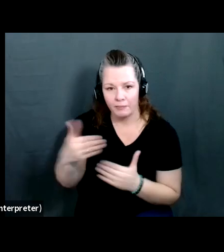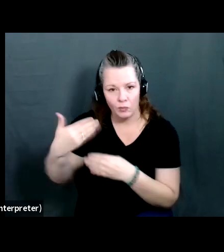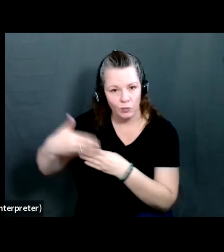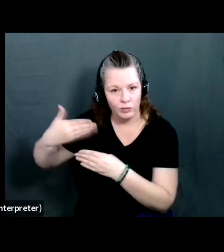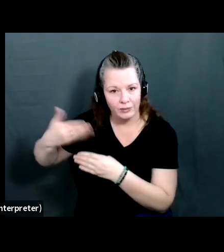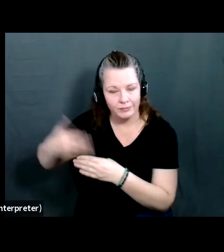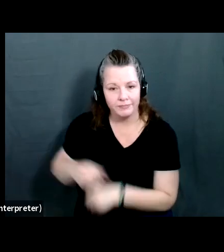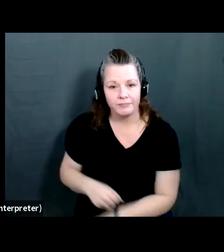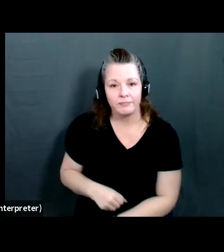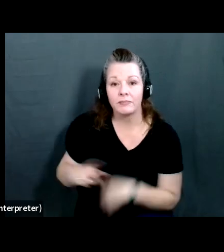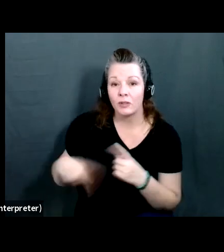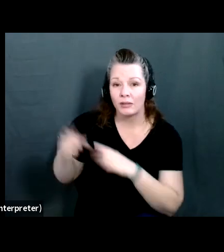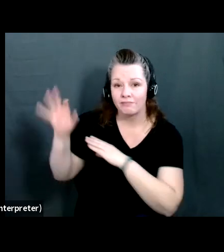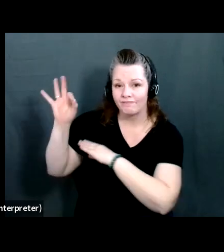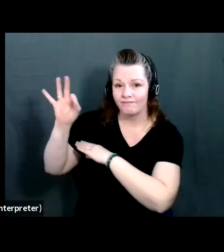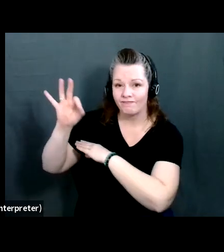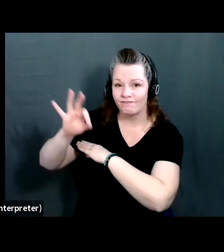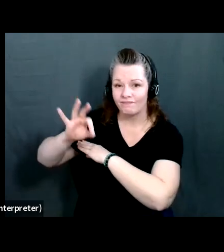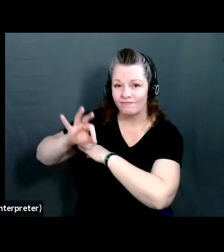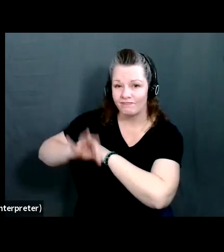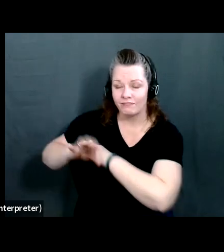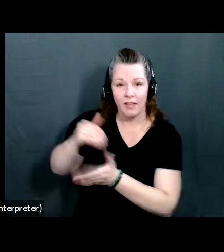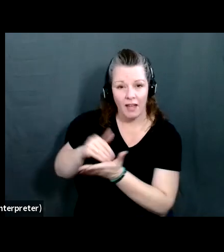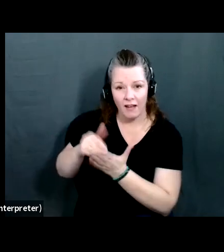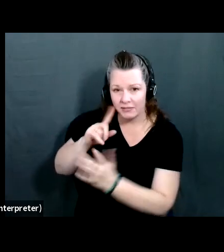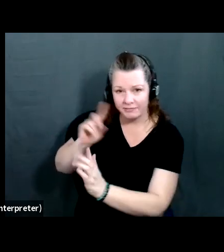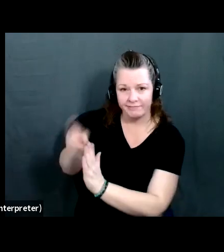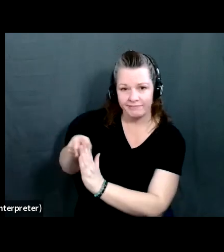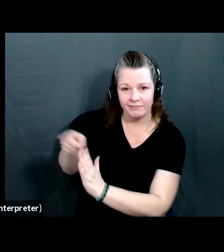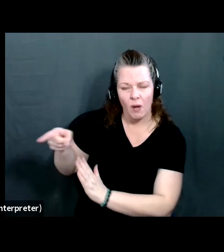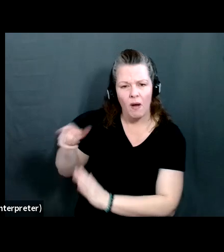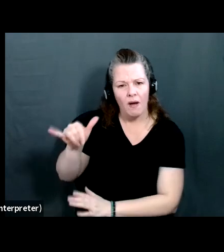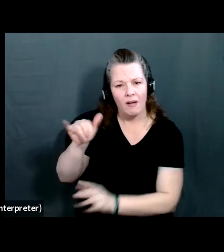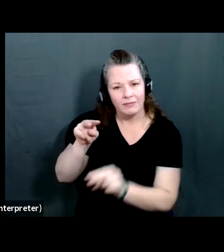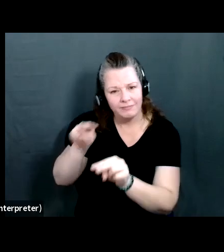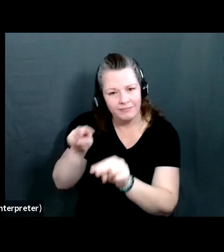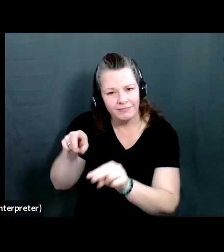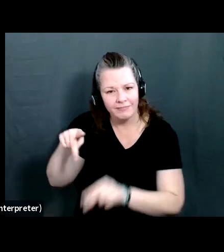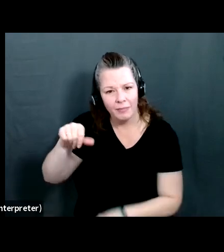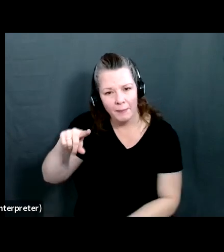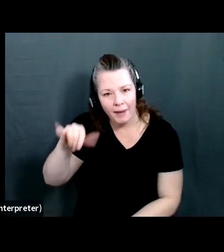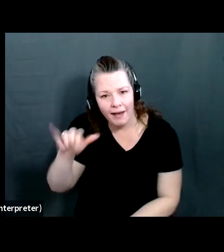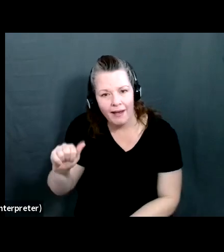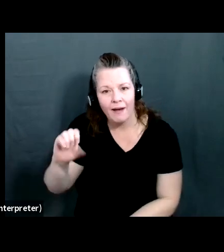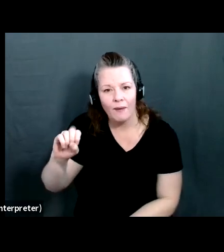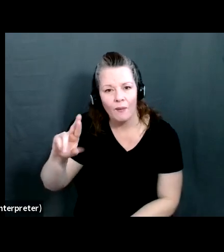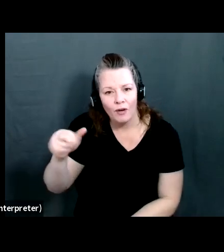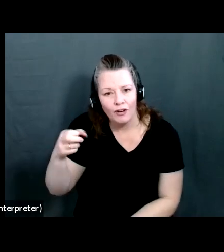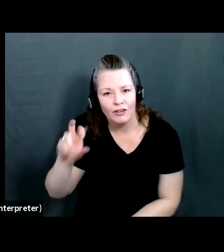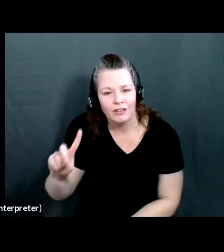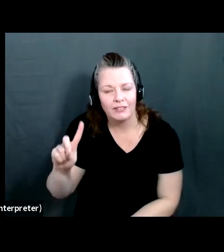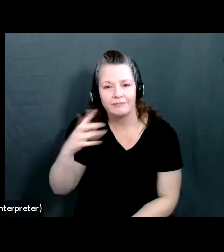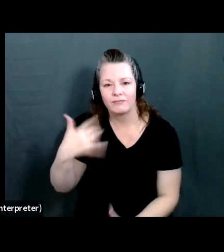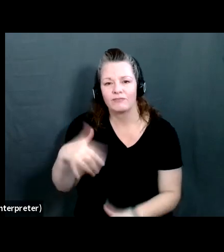At dusk, I often caught him staring at the scepters of papaya and orchid our neighbors laid at his